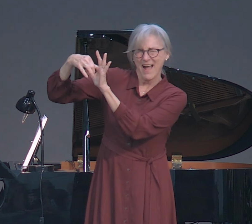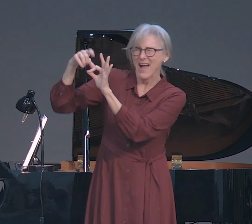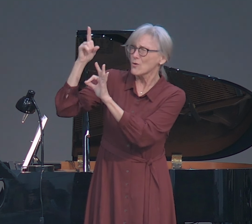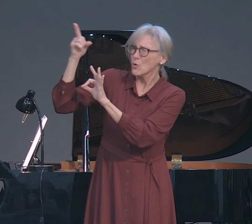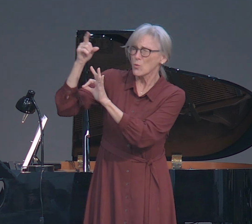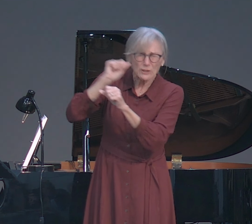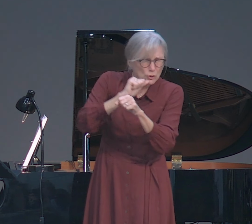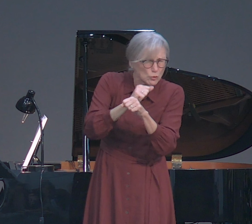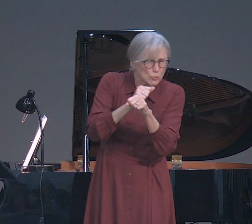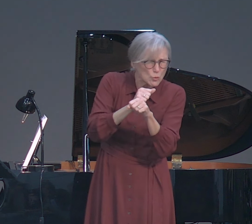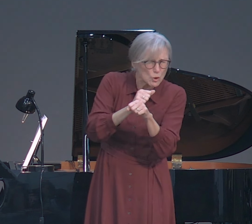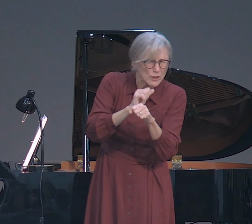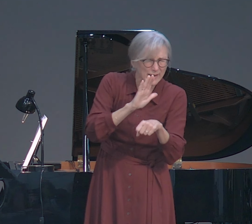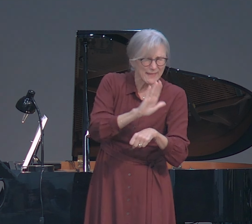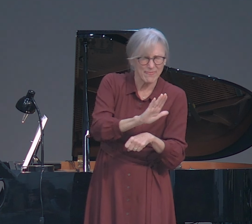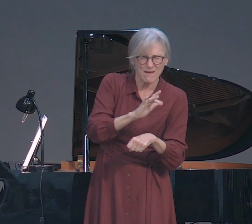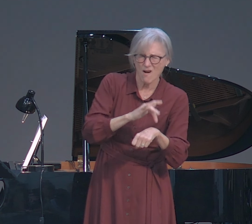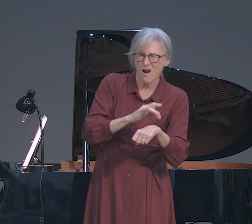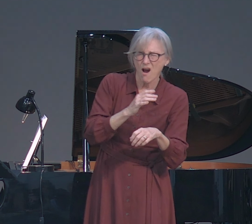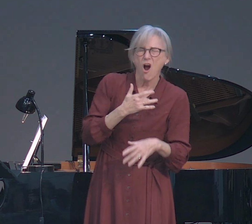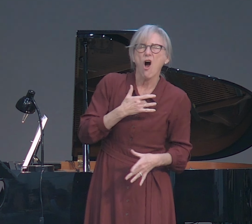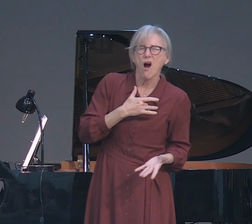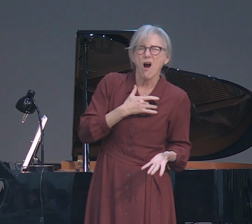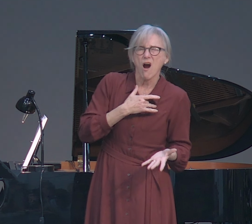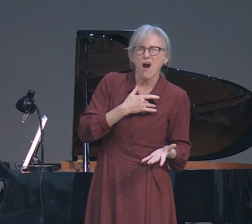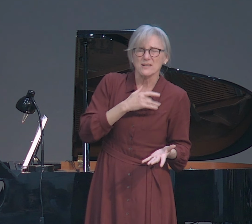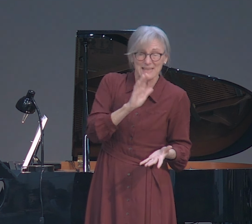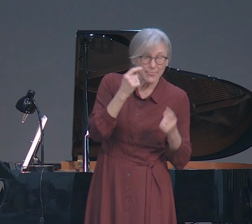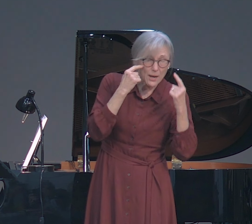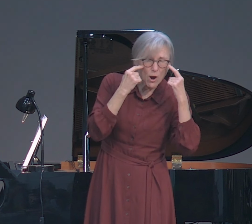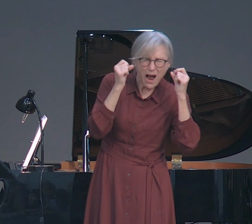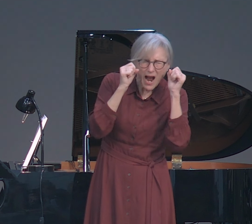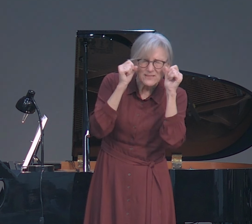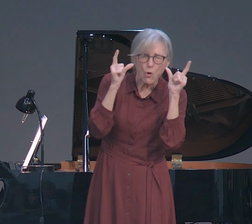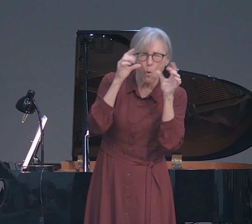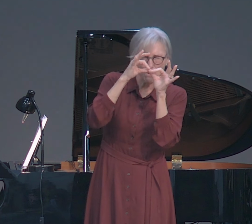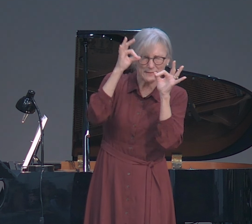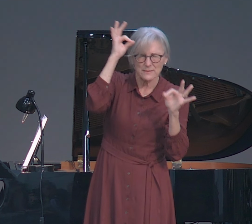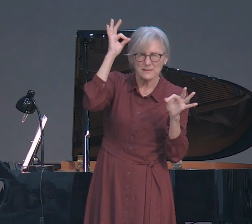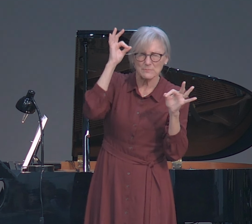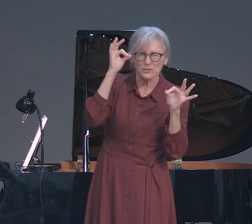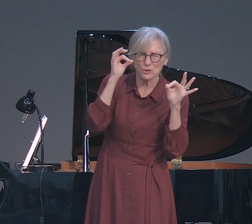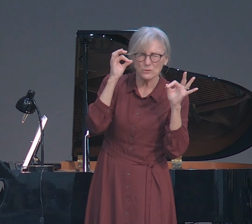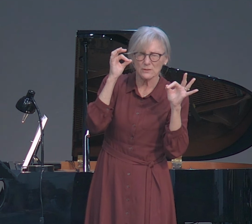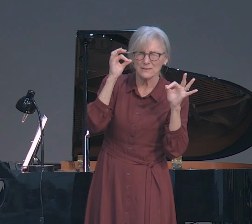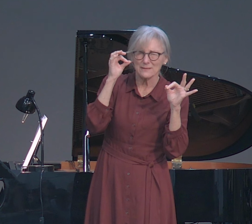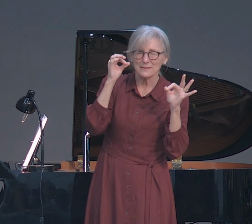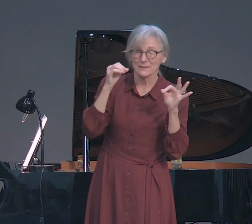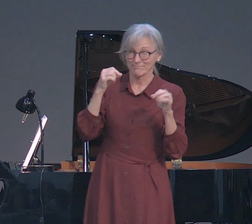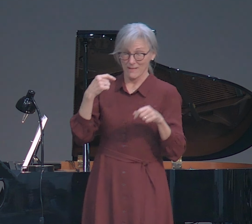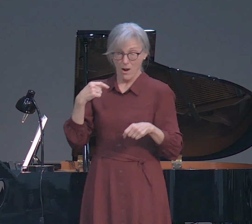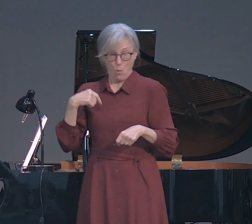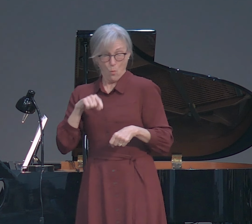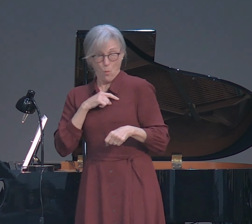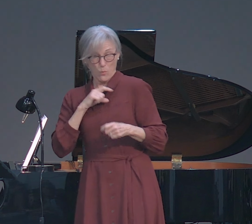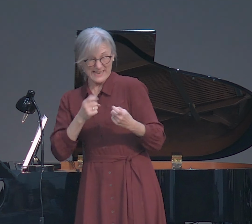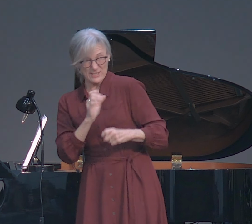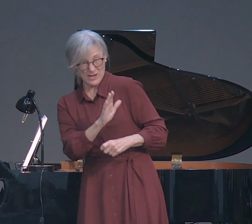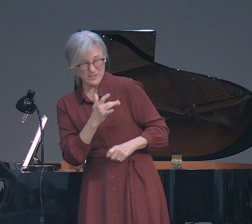for Your wrath? We can't change their hearts. No amount of preaching